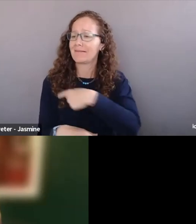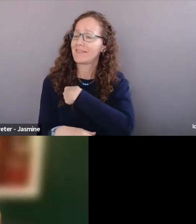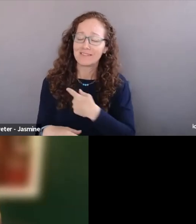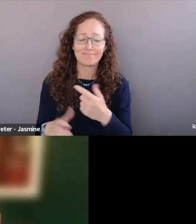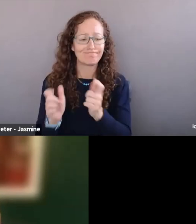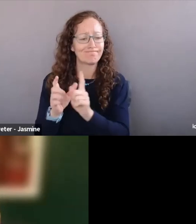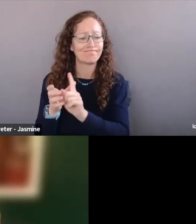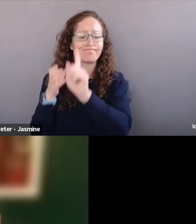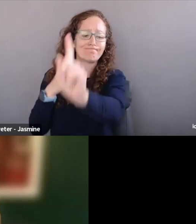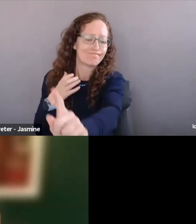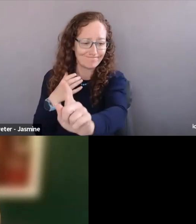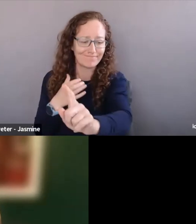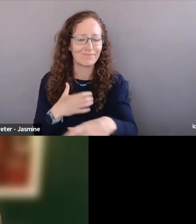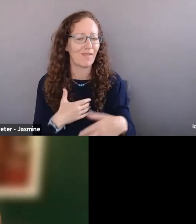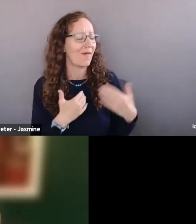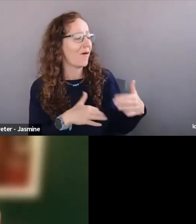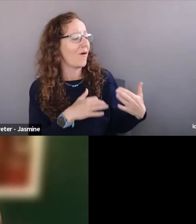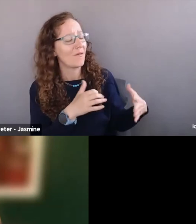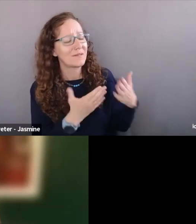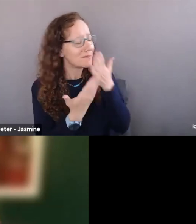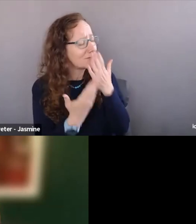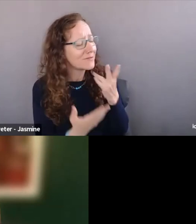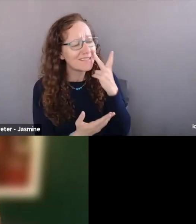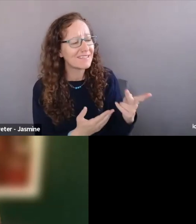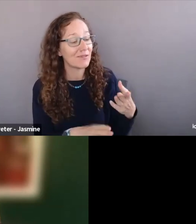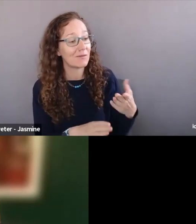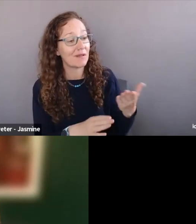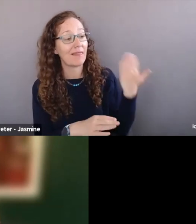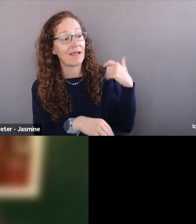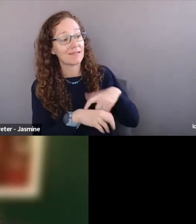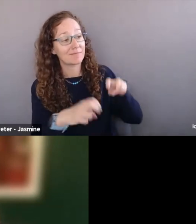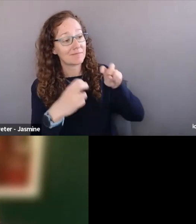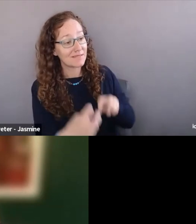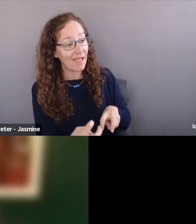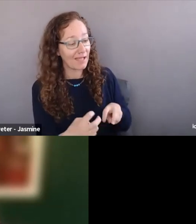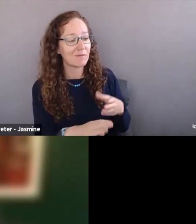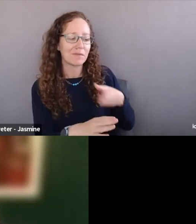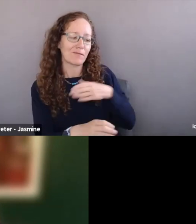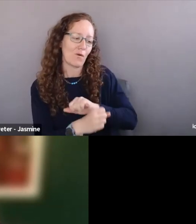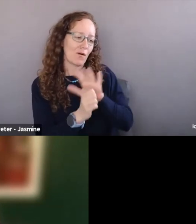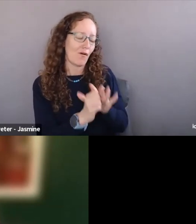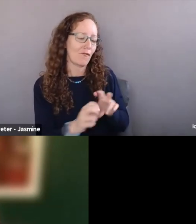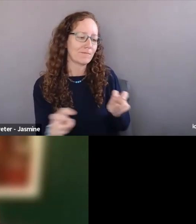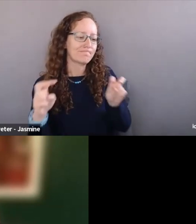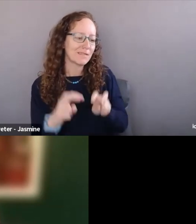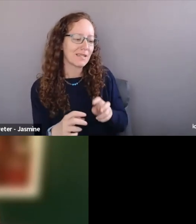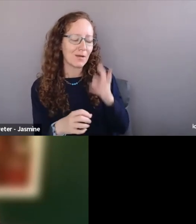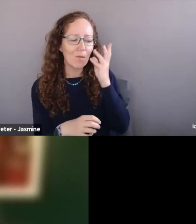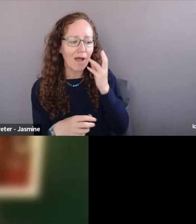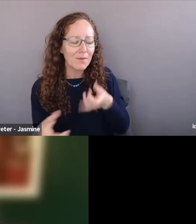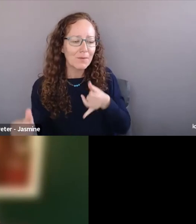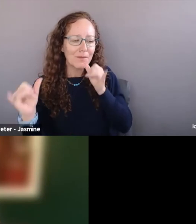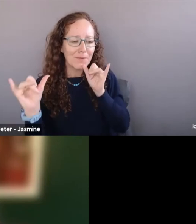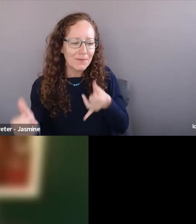last time we sat together, it was pre-COVID. We could enjoy a glass of wine without a mask. But here we are, and so much has changed